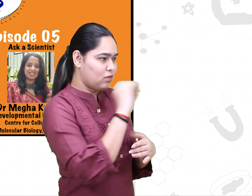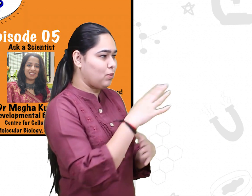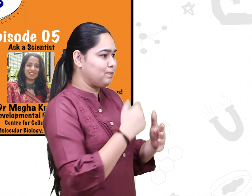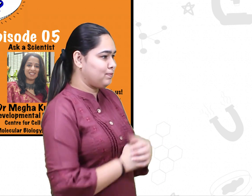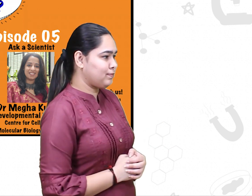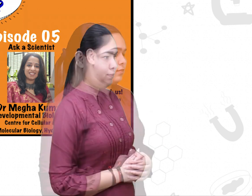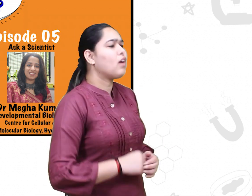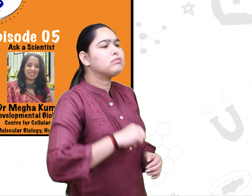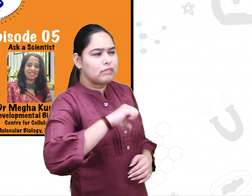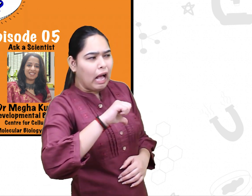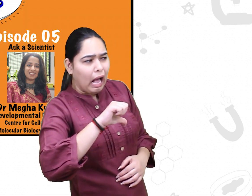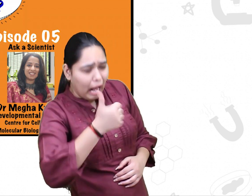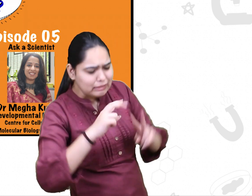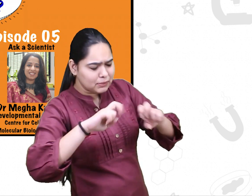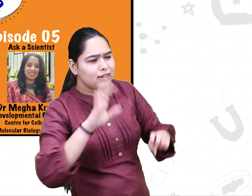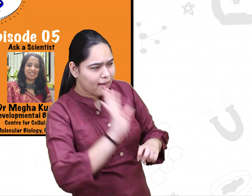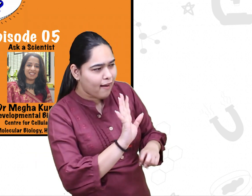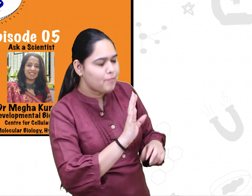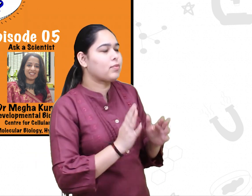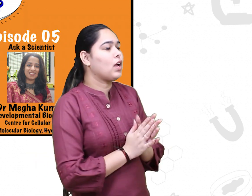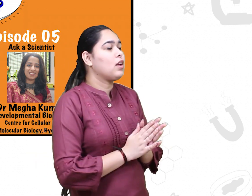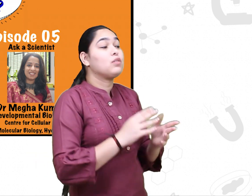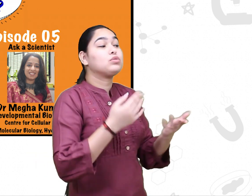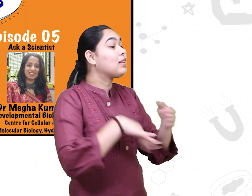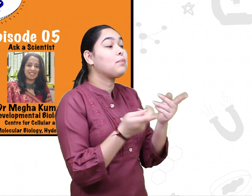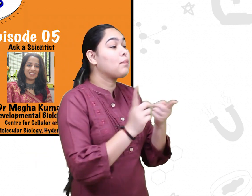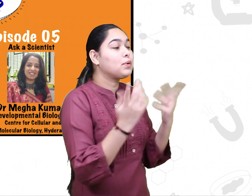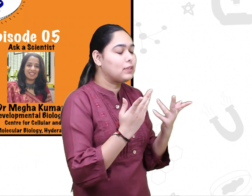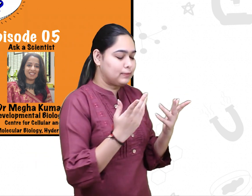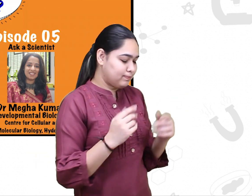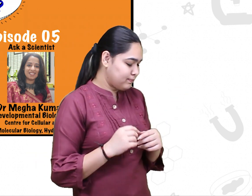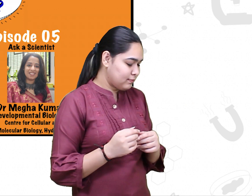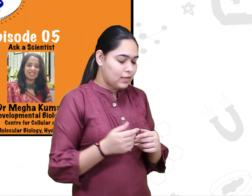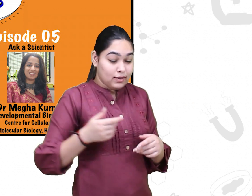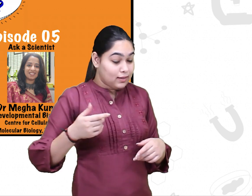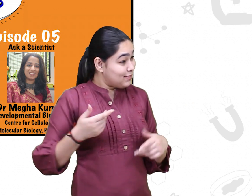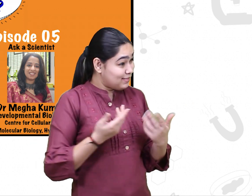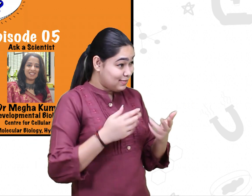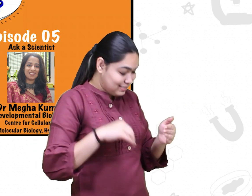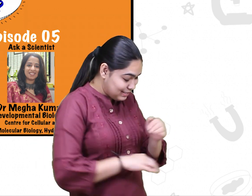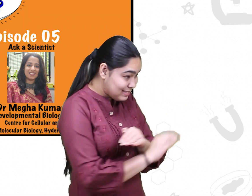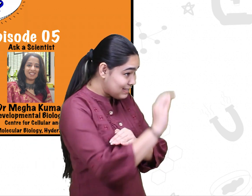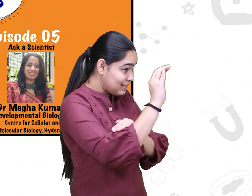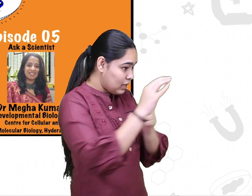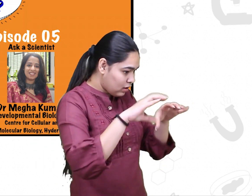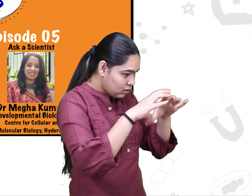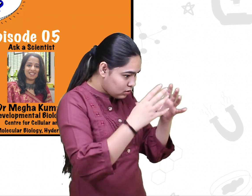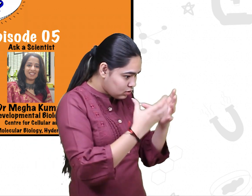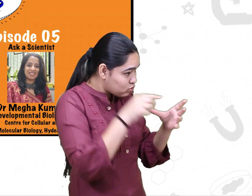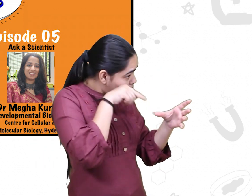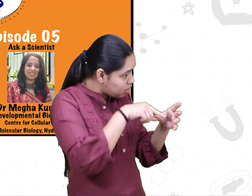we see it as a big change, limbless snakes, right? Bingo! That's exactly what I was getting at. And